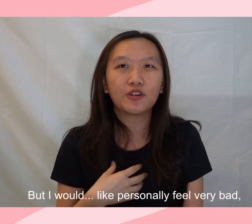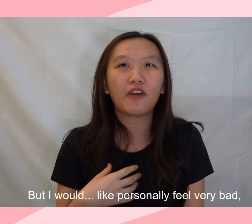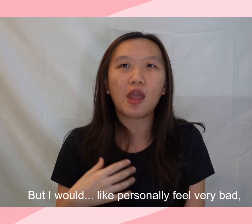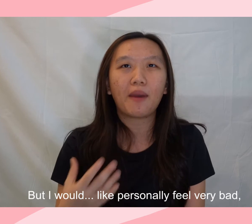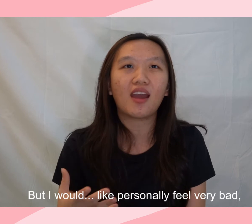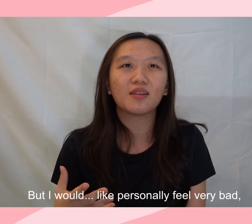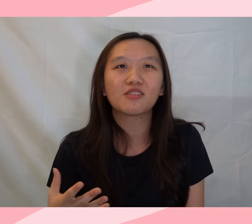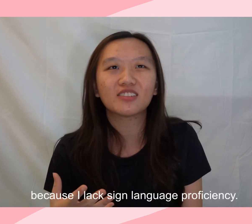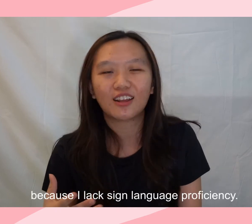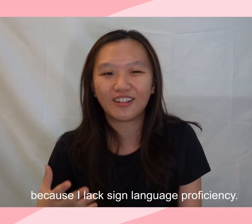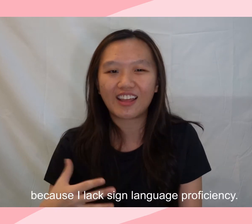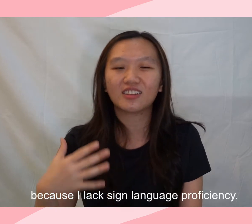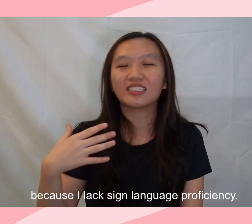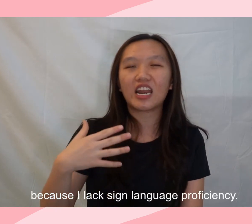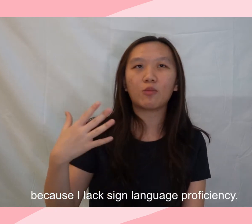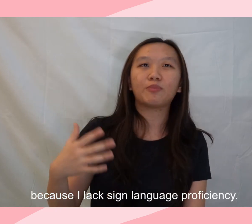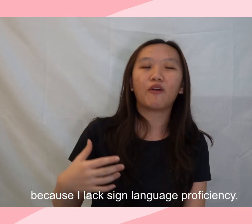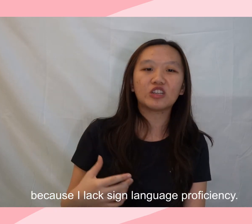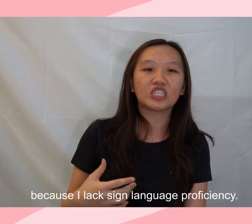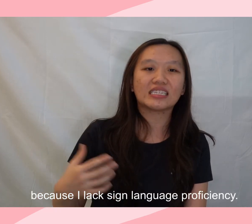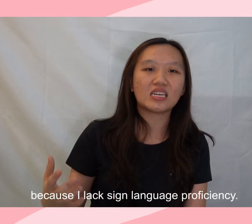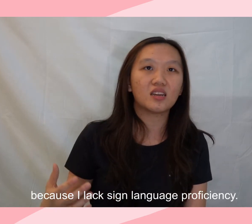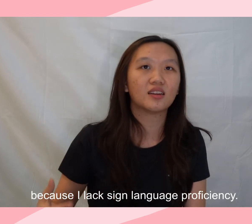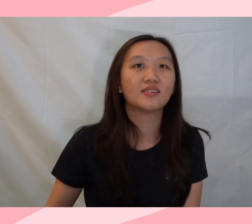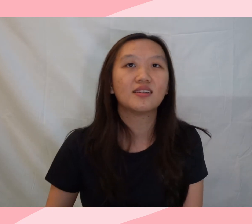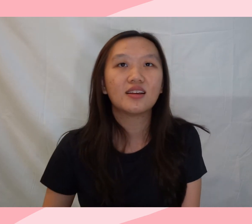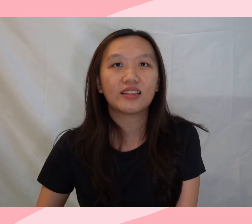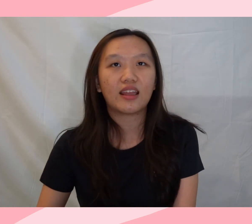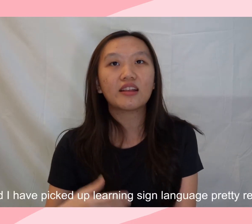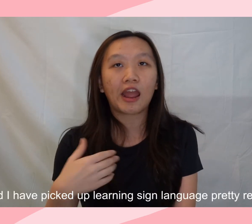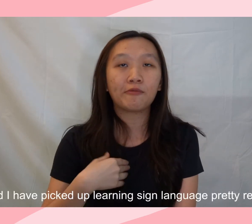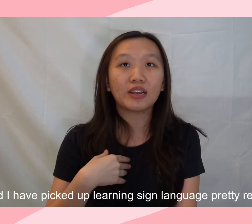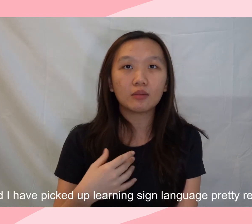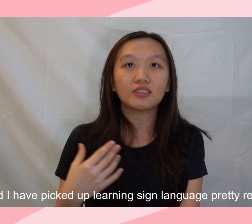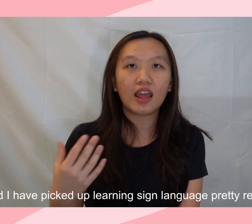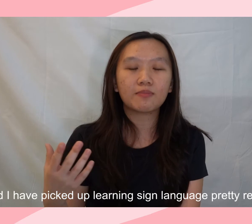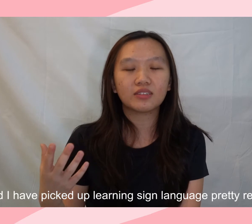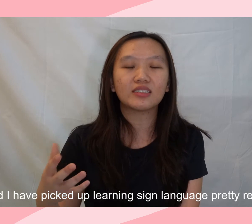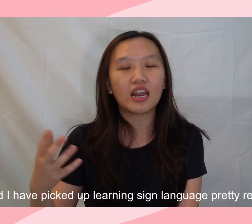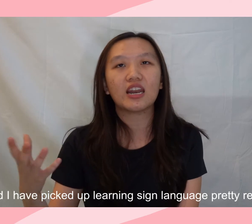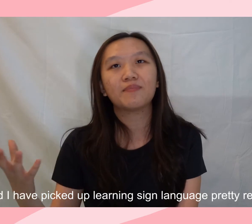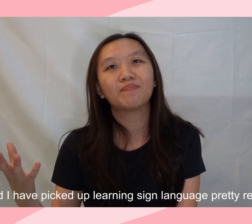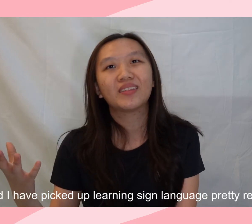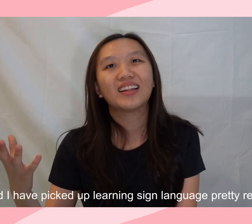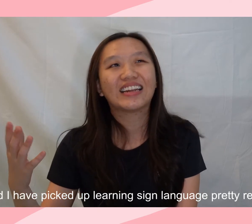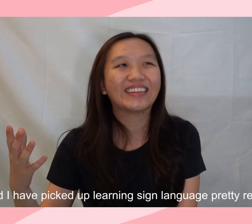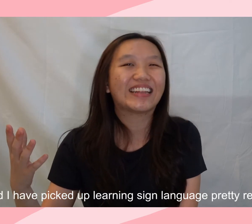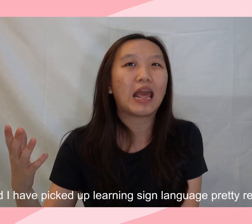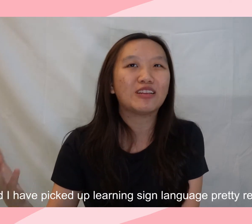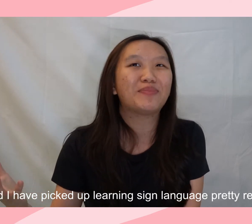very bad because I lack the sign language proficiency. And I have picked up sign language